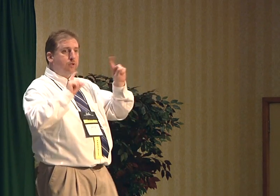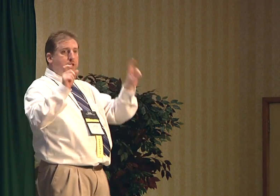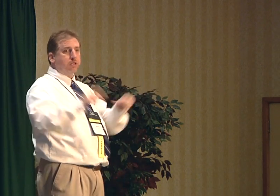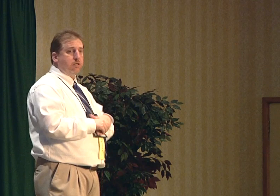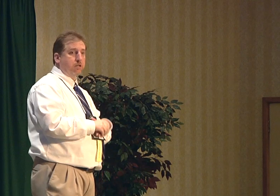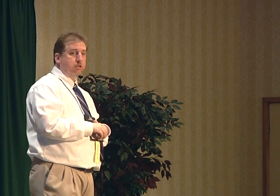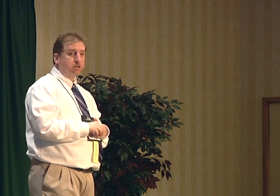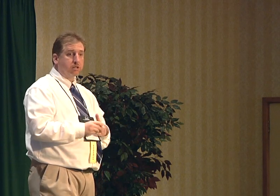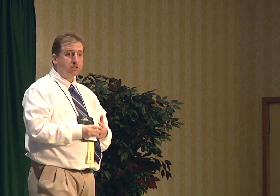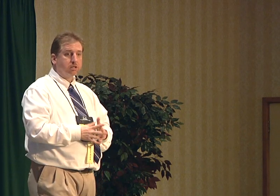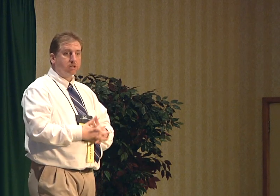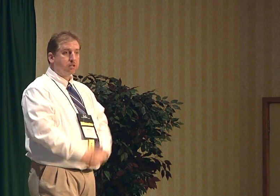Any other questions?